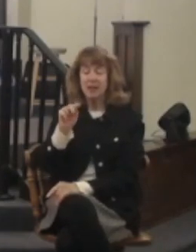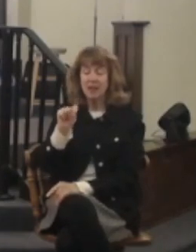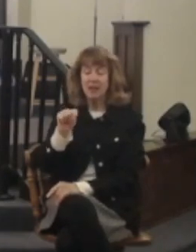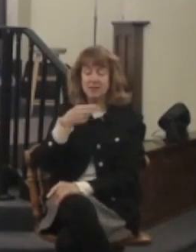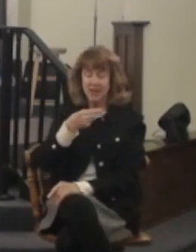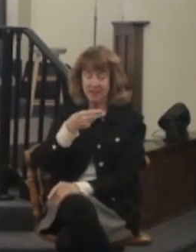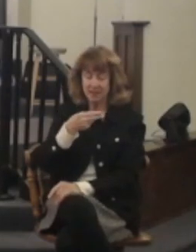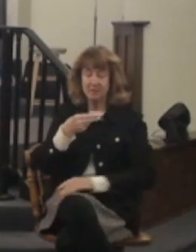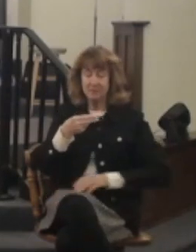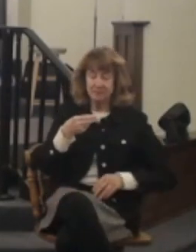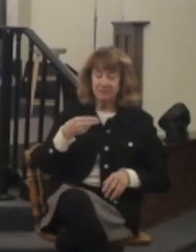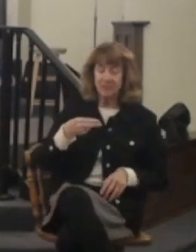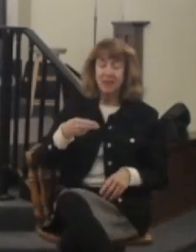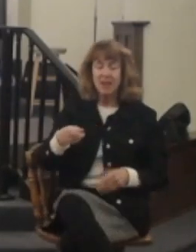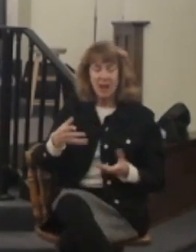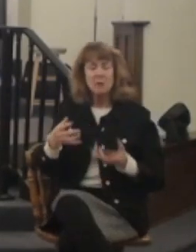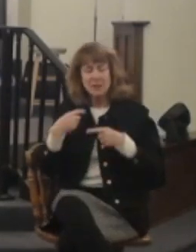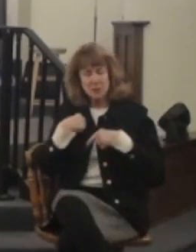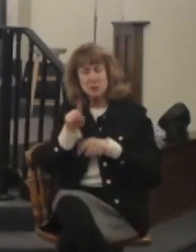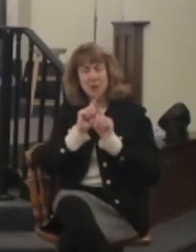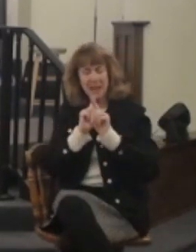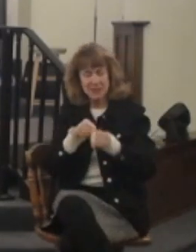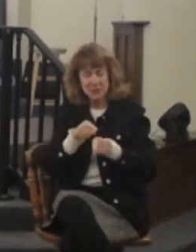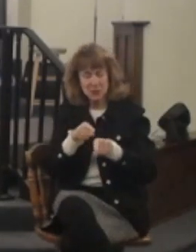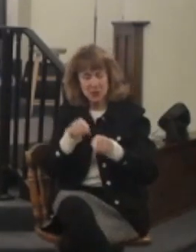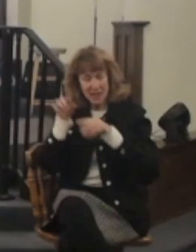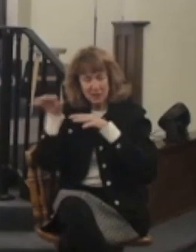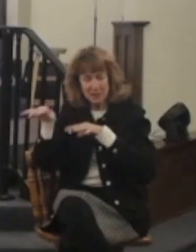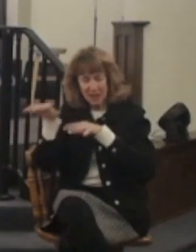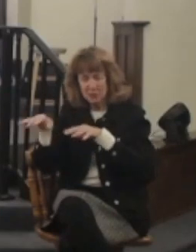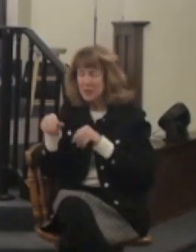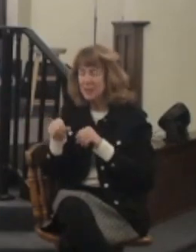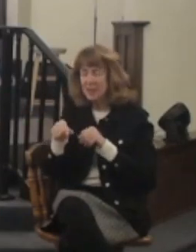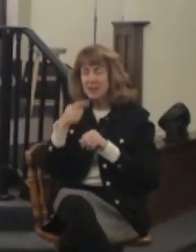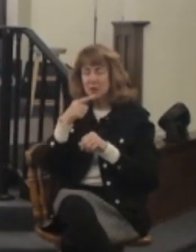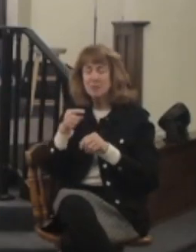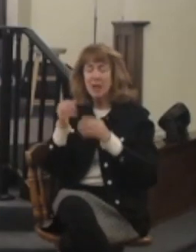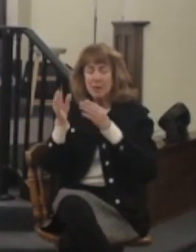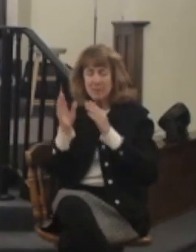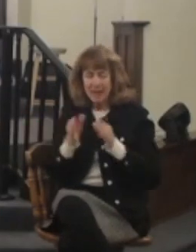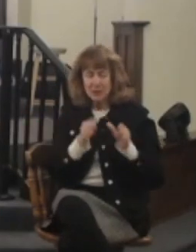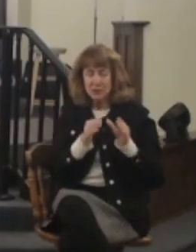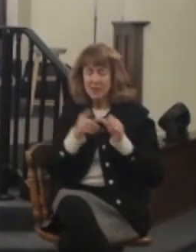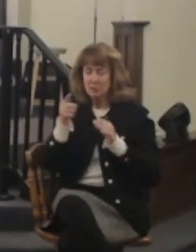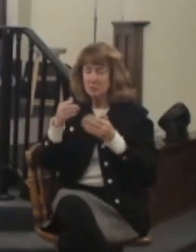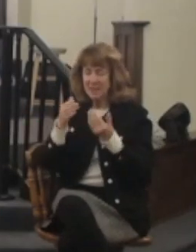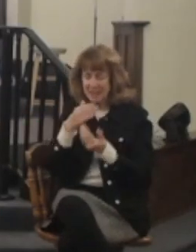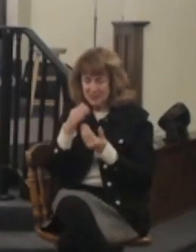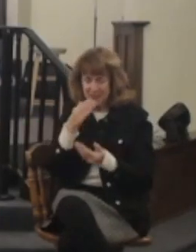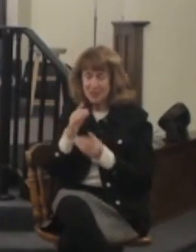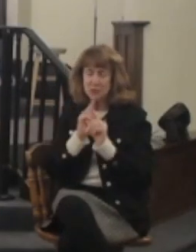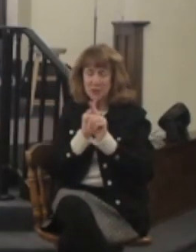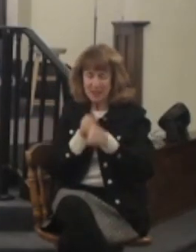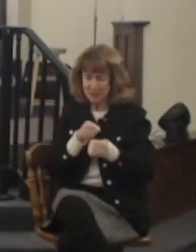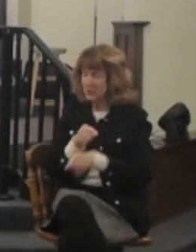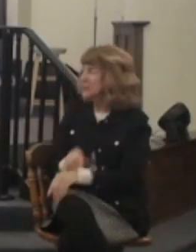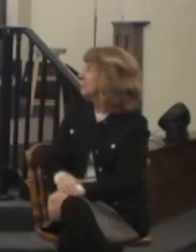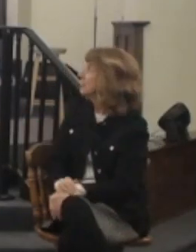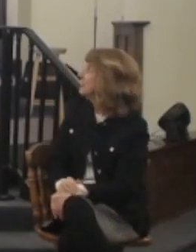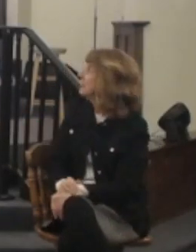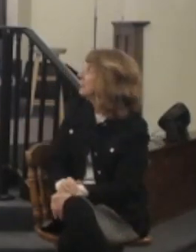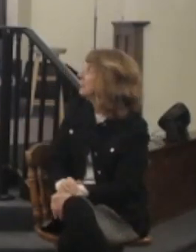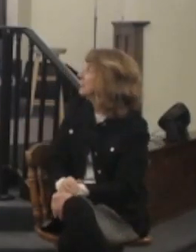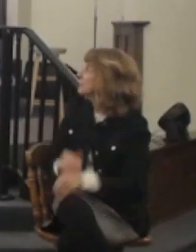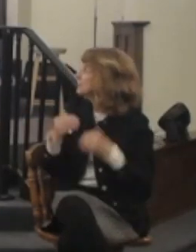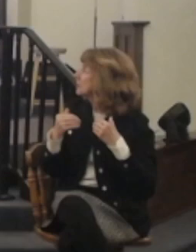loud. And you're going to catch on because there's going to be a pattern. It'll be easy to answer these questions, okay?